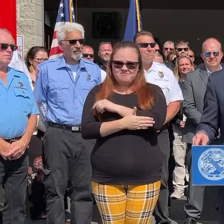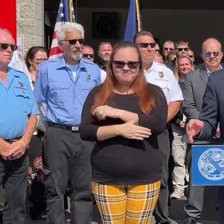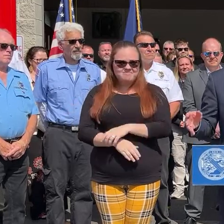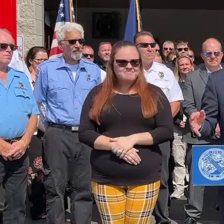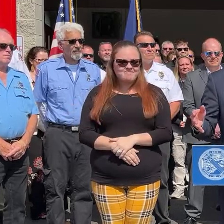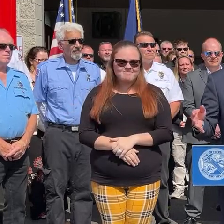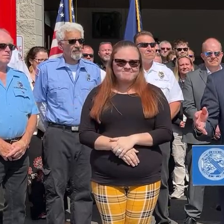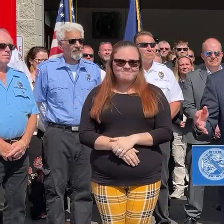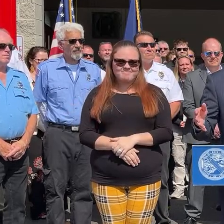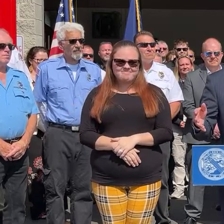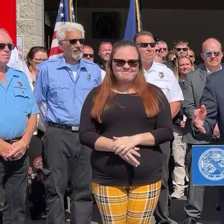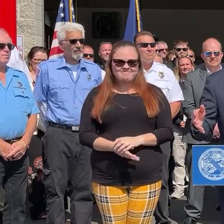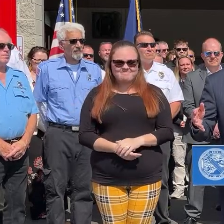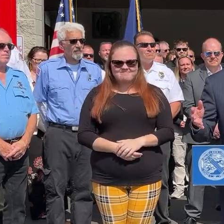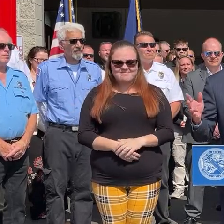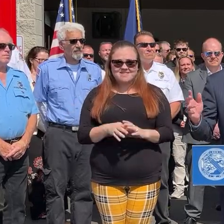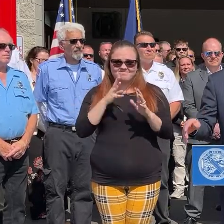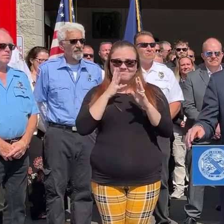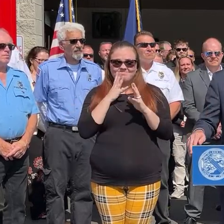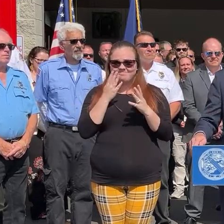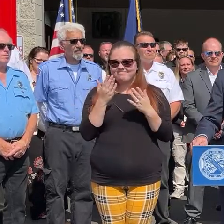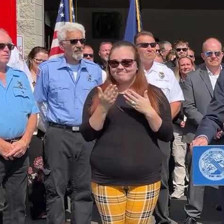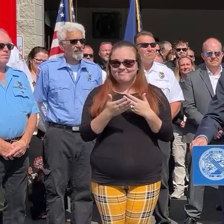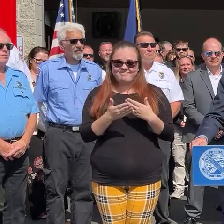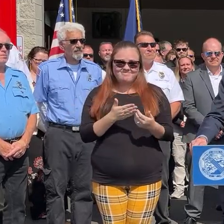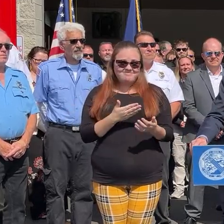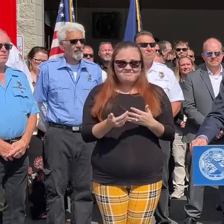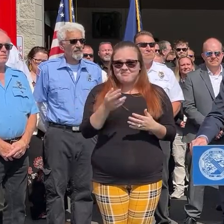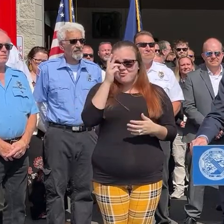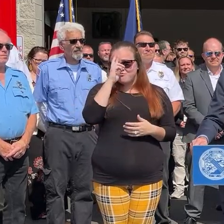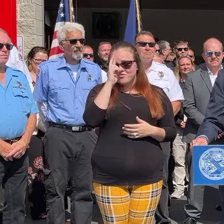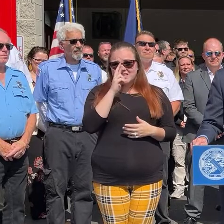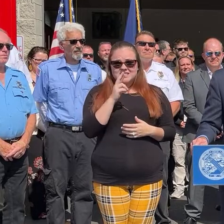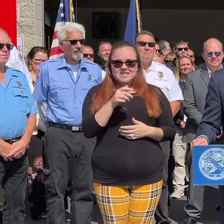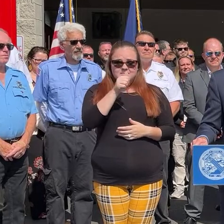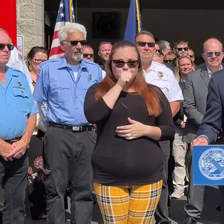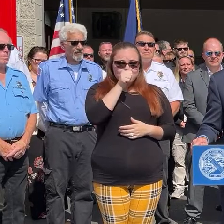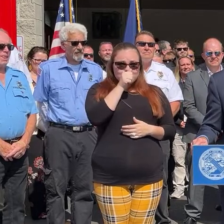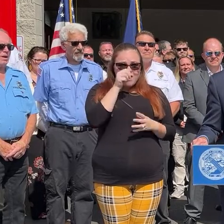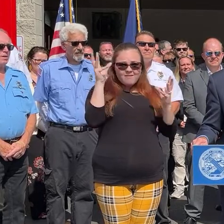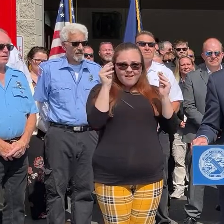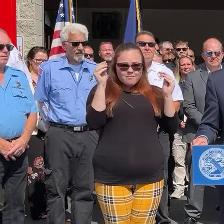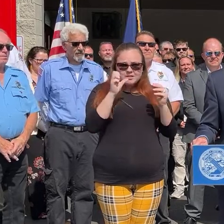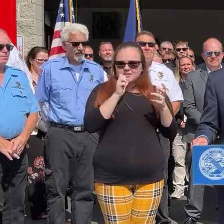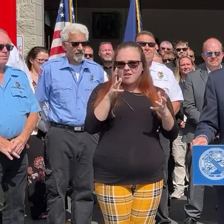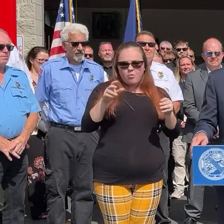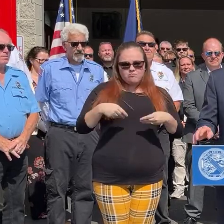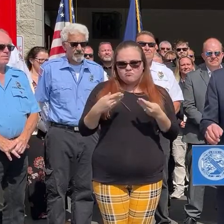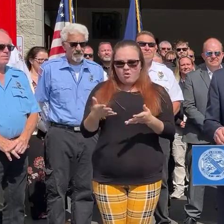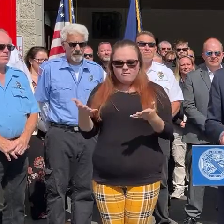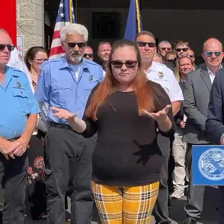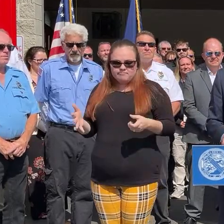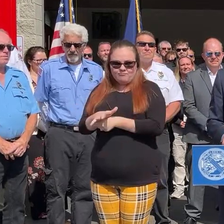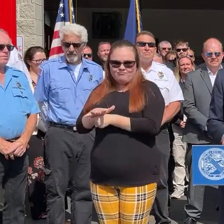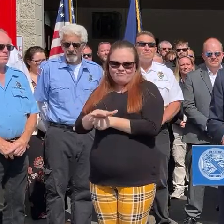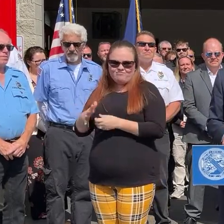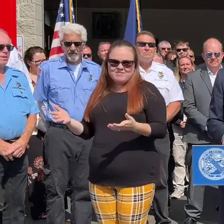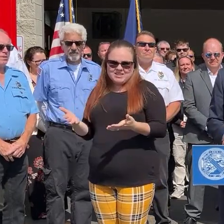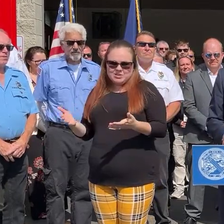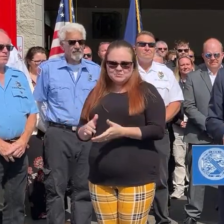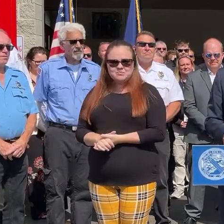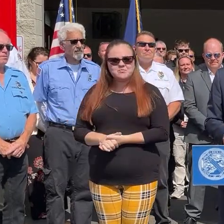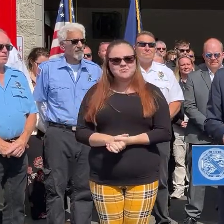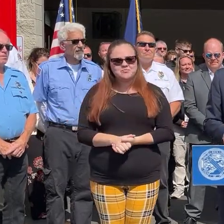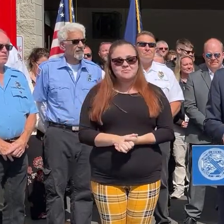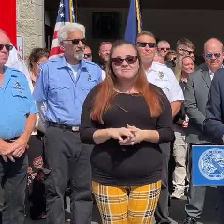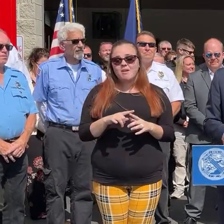where sadly, because of whatever the reason, some private ambulance companies did not want to offer coverage in this region. But